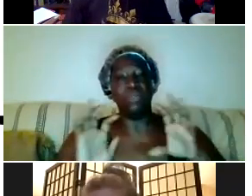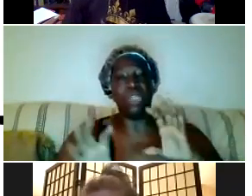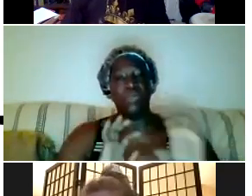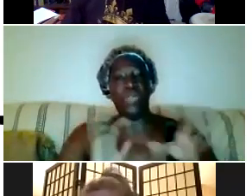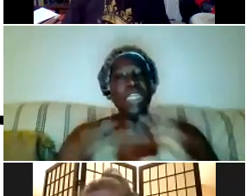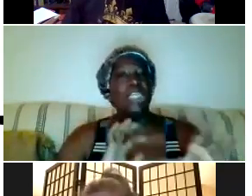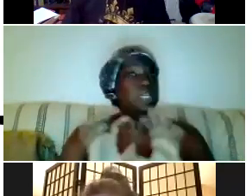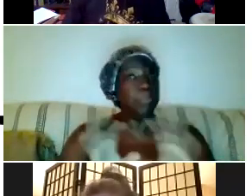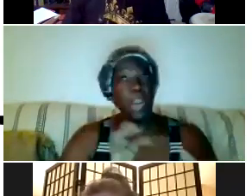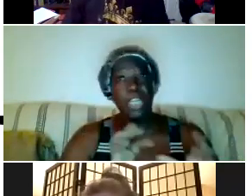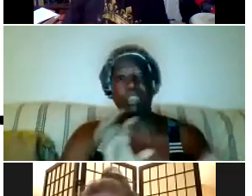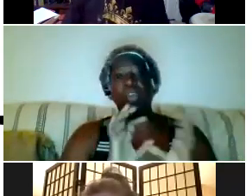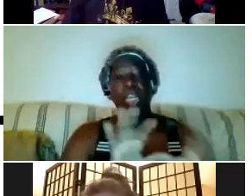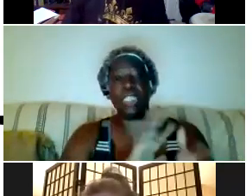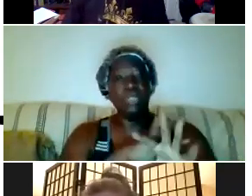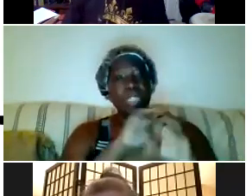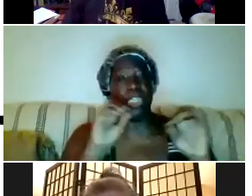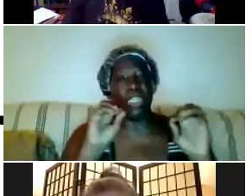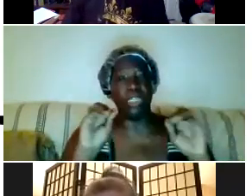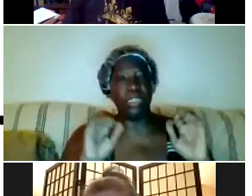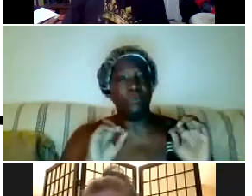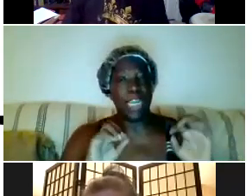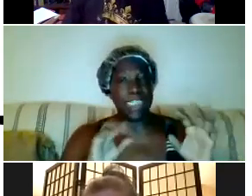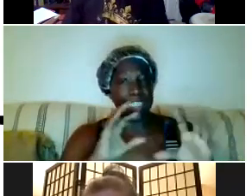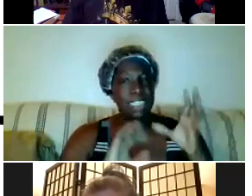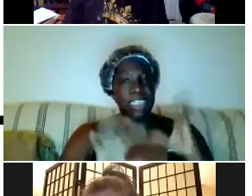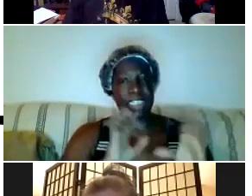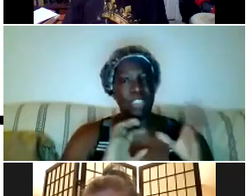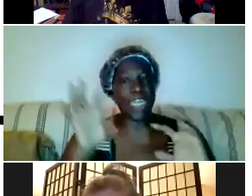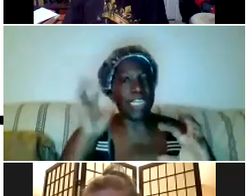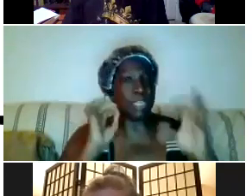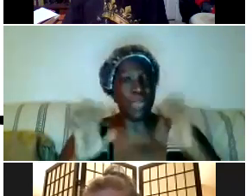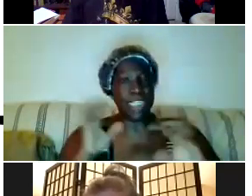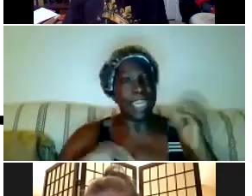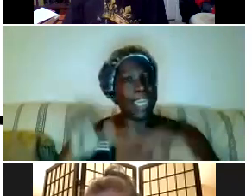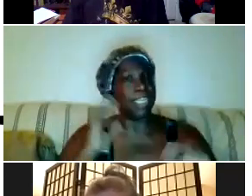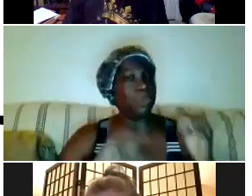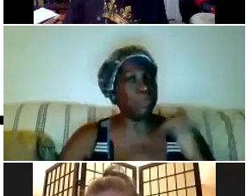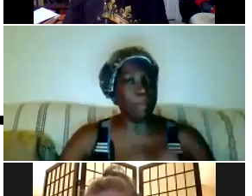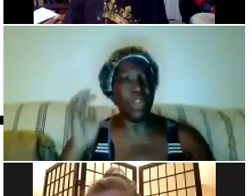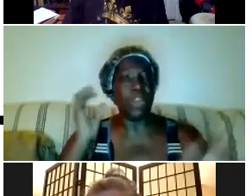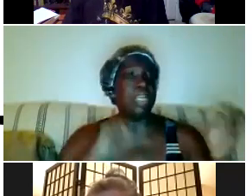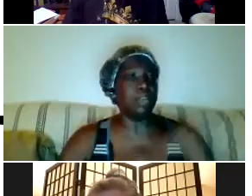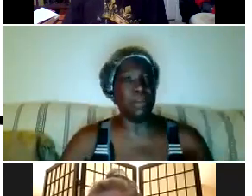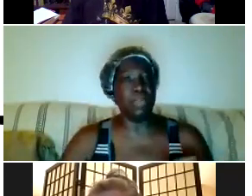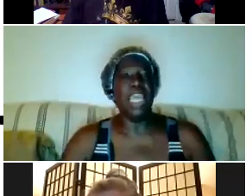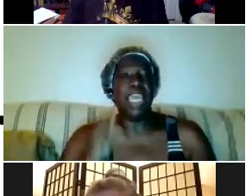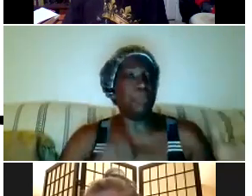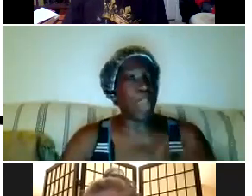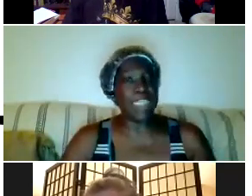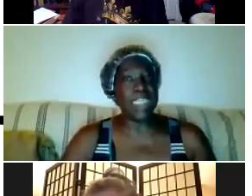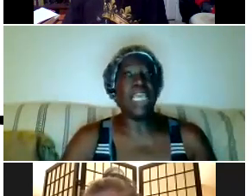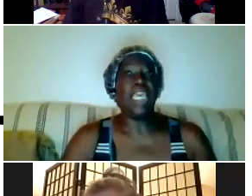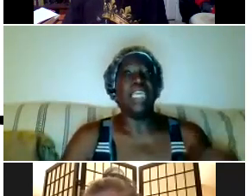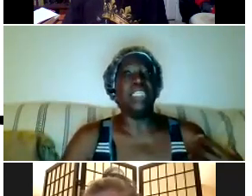another really good part to start just with the phrases to try to retain and remember and learn